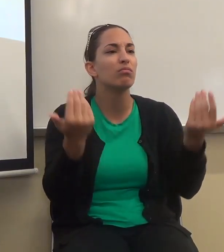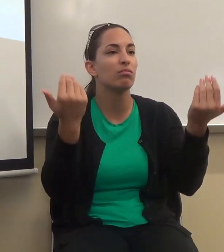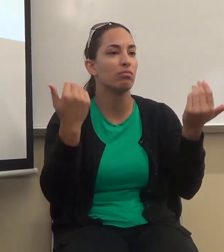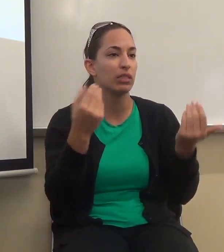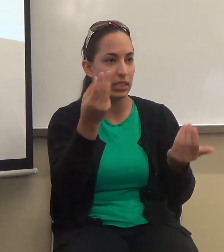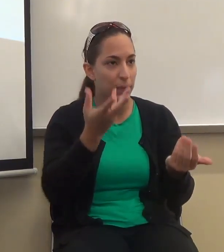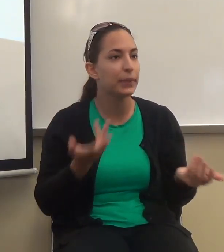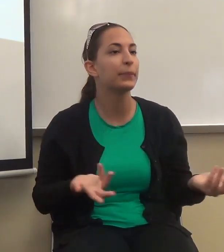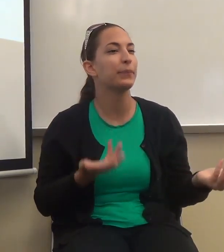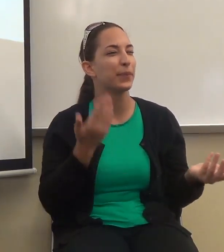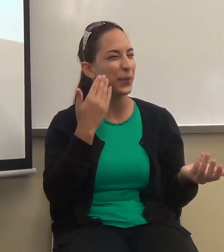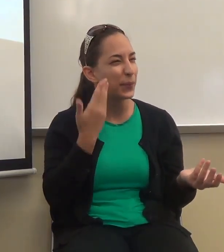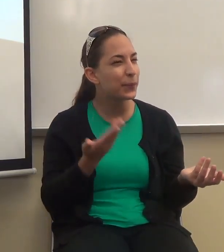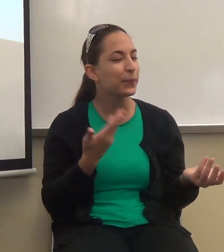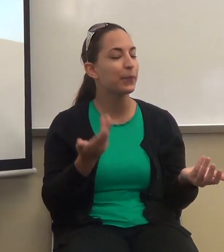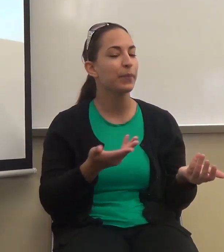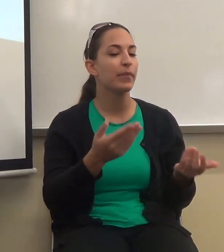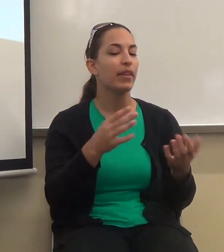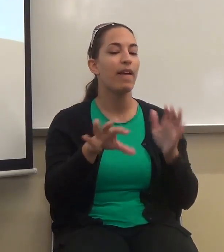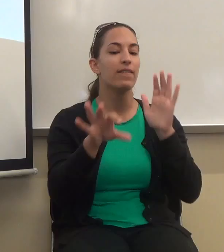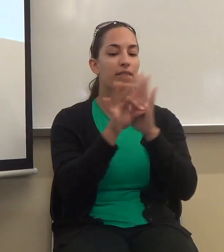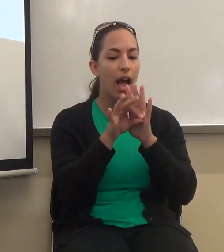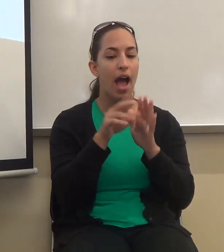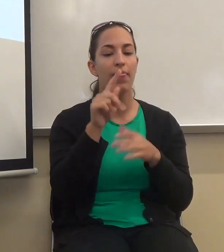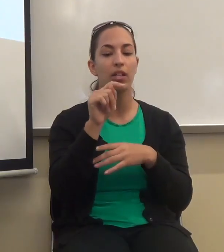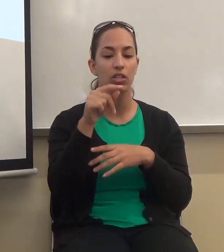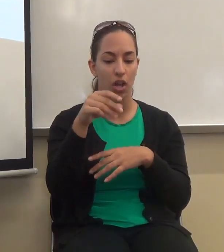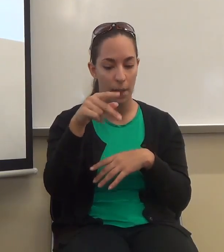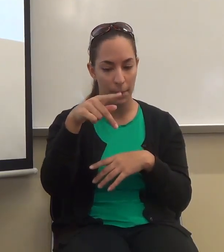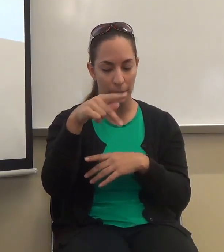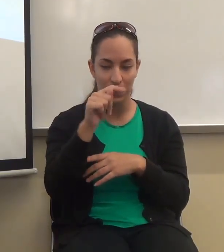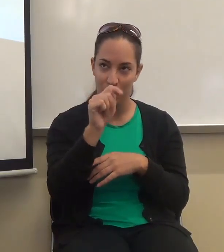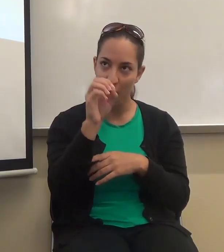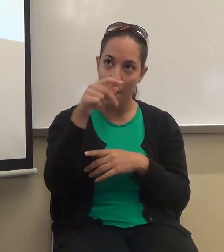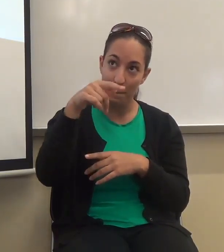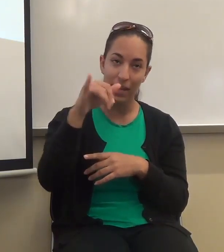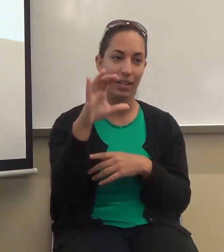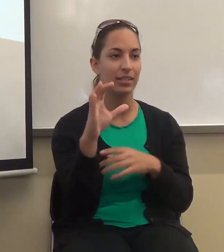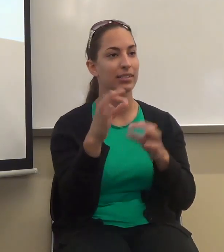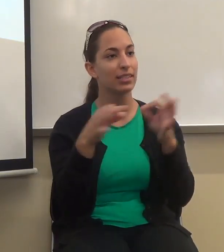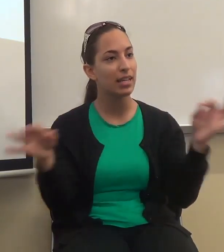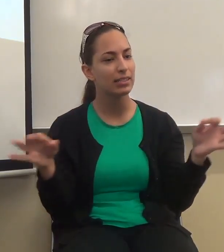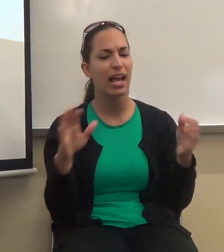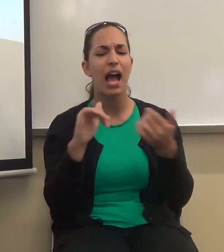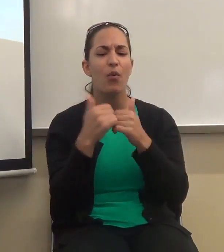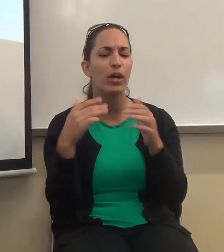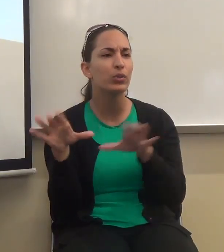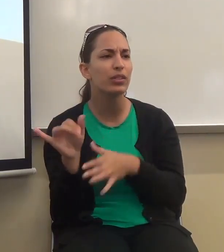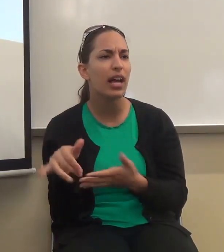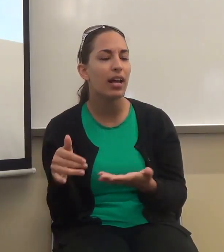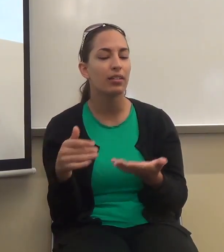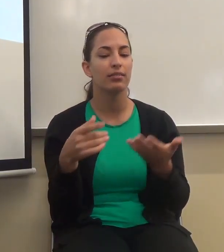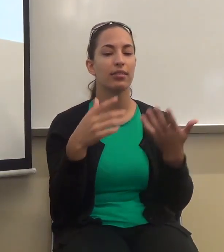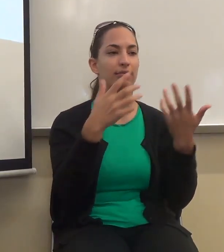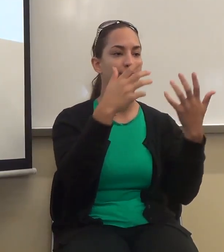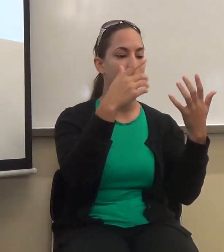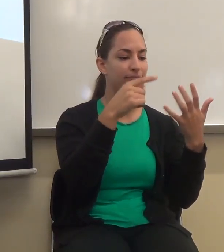Okay. Find the topic sentence. How do I do that? How do these steps go together? Does that make